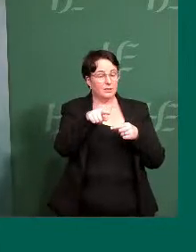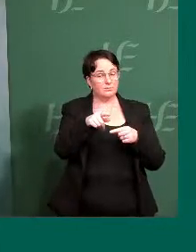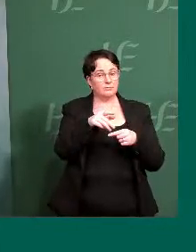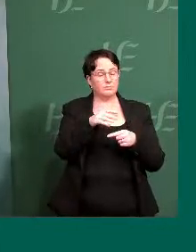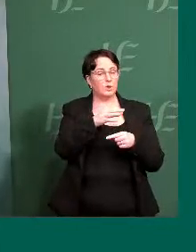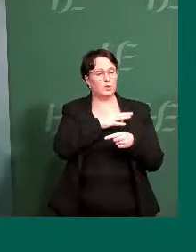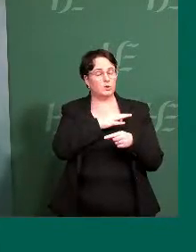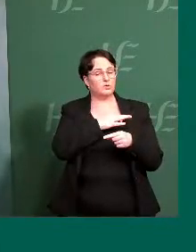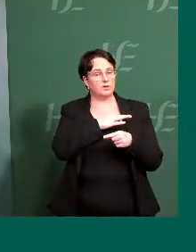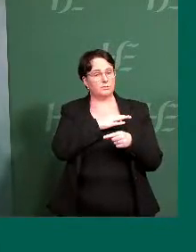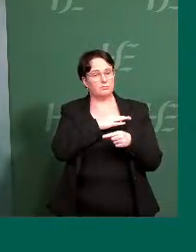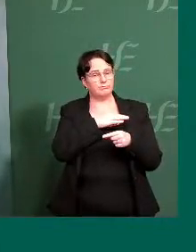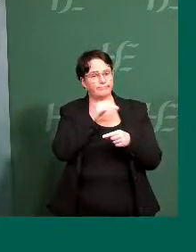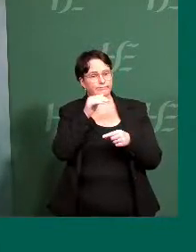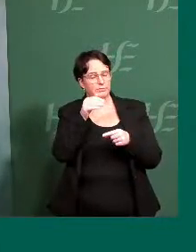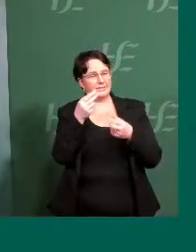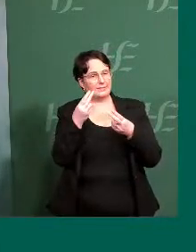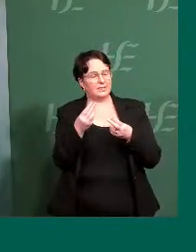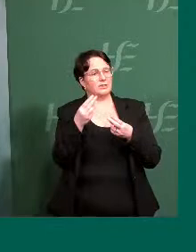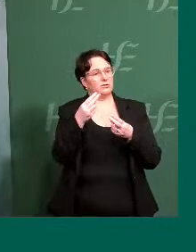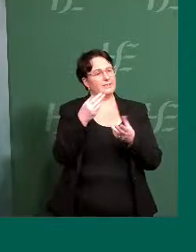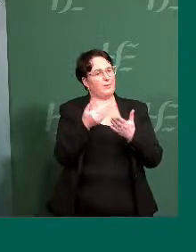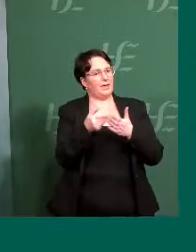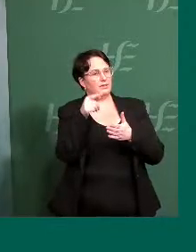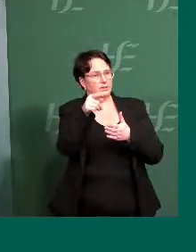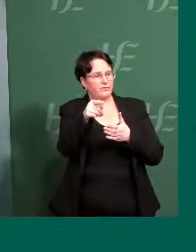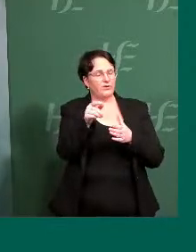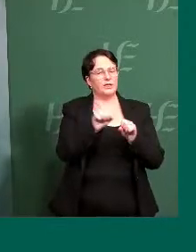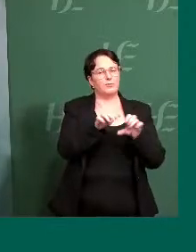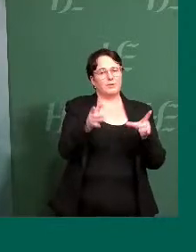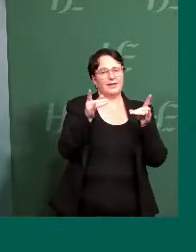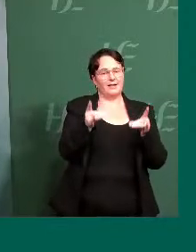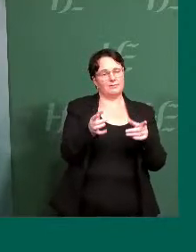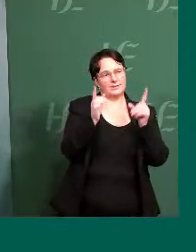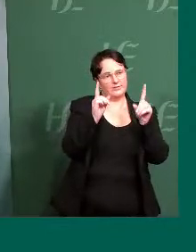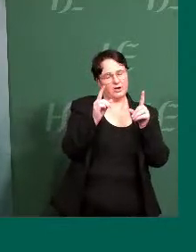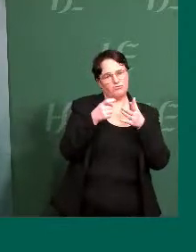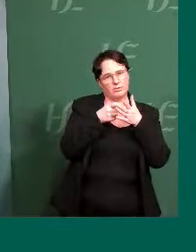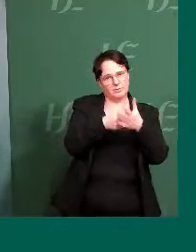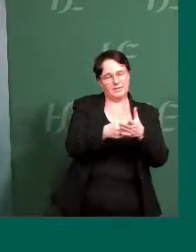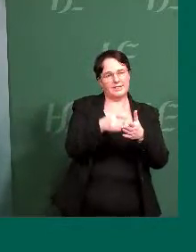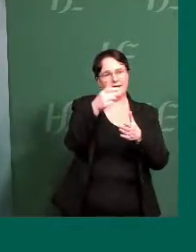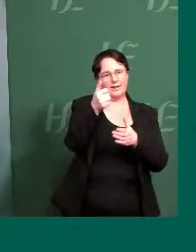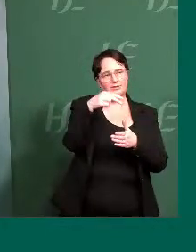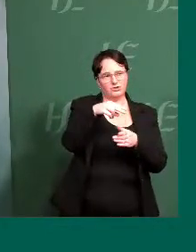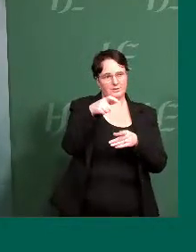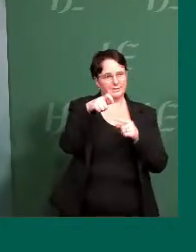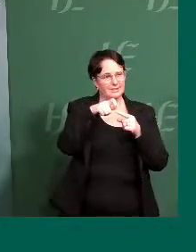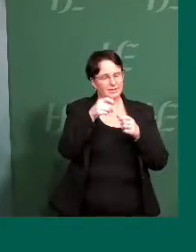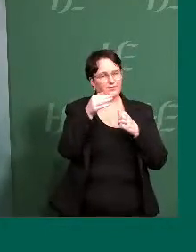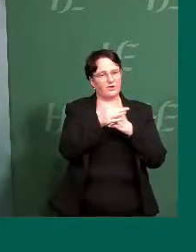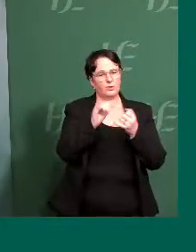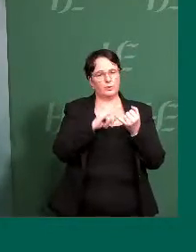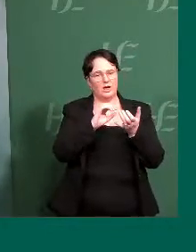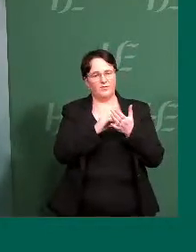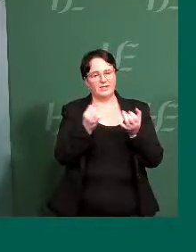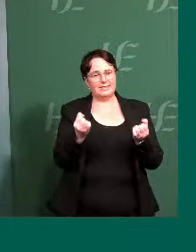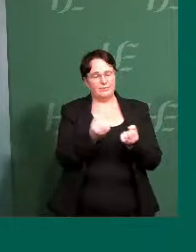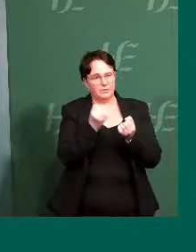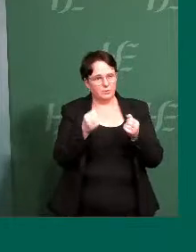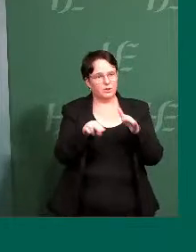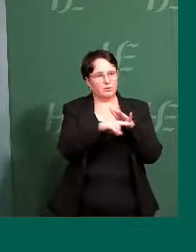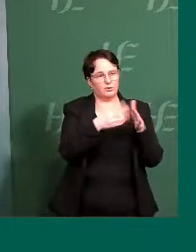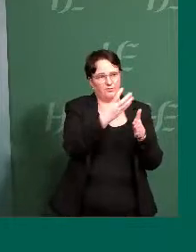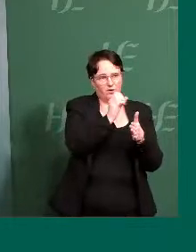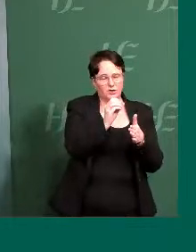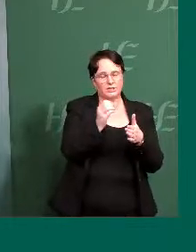those form into two groups. One is in relation to where the public health advice recommends antigen tests. Those are for the symptomatics under 40, for